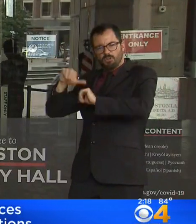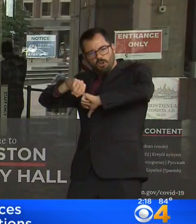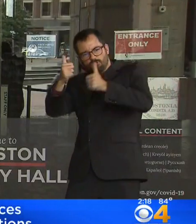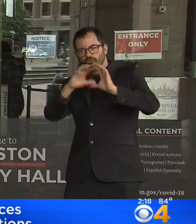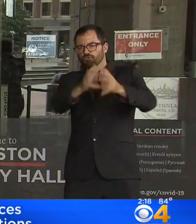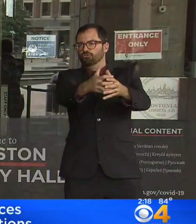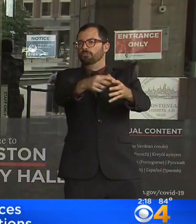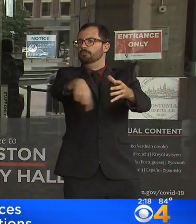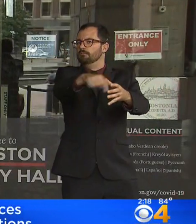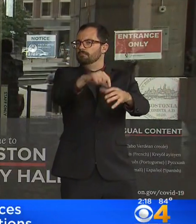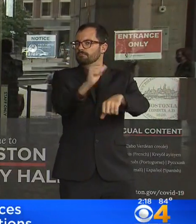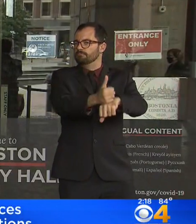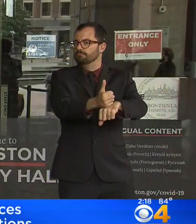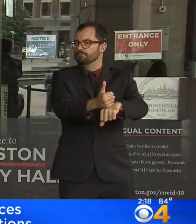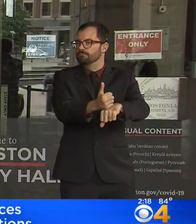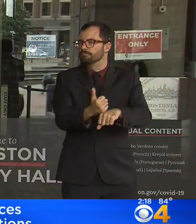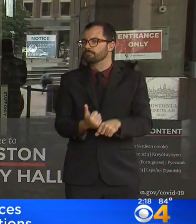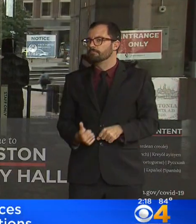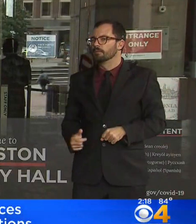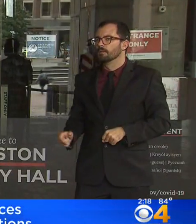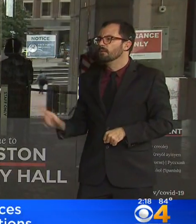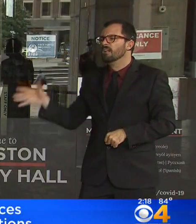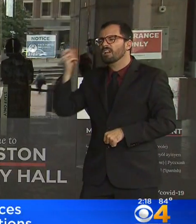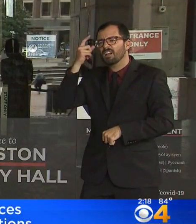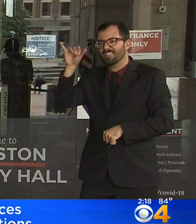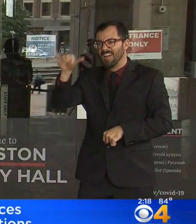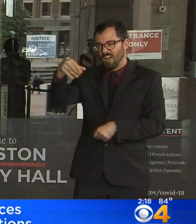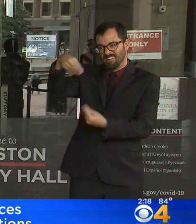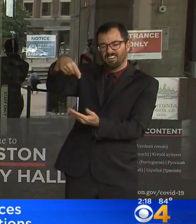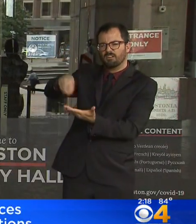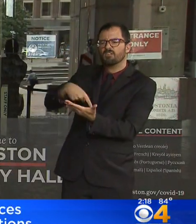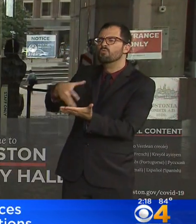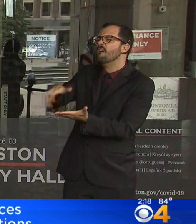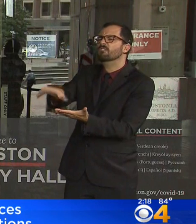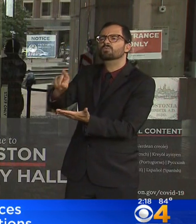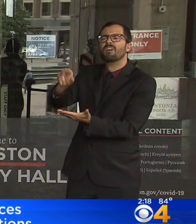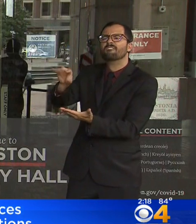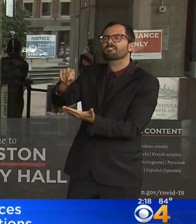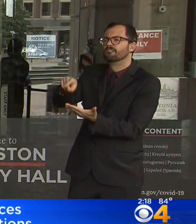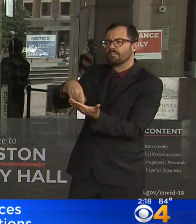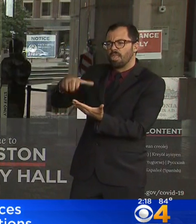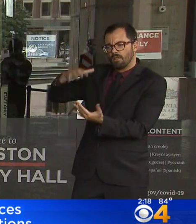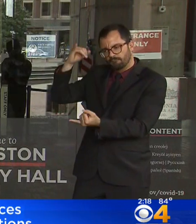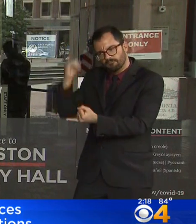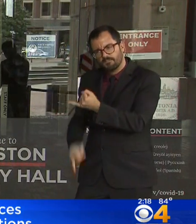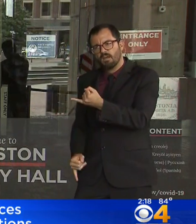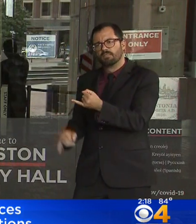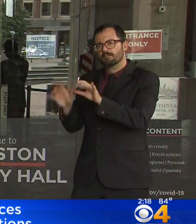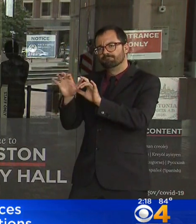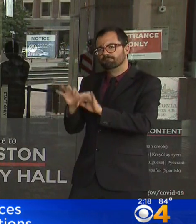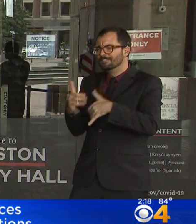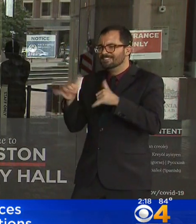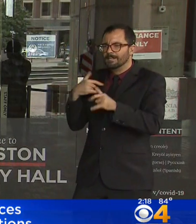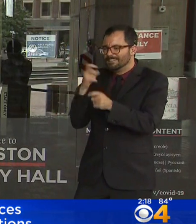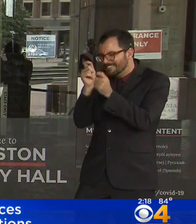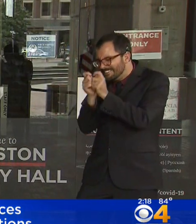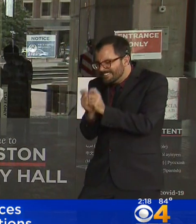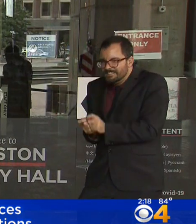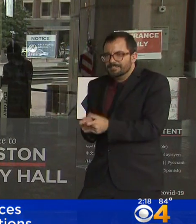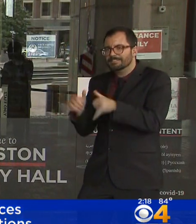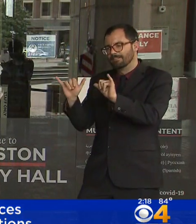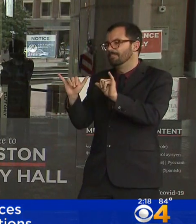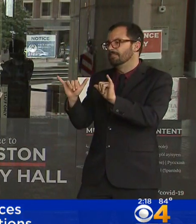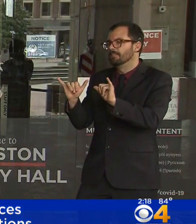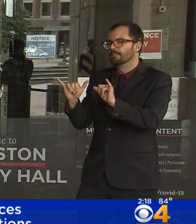I'm going to wait till the final recommendations come through, but today I was very impressed with the work that the committee did, the task force. I said to them, I was, just